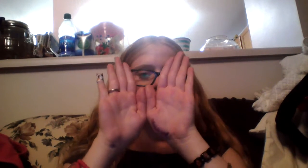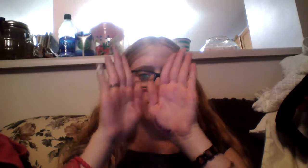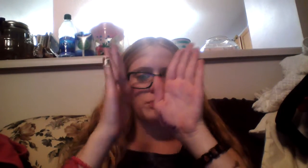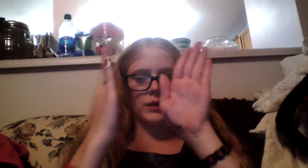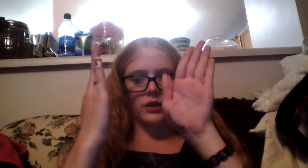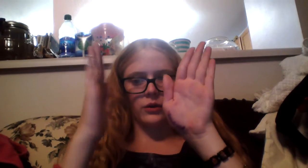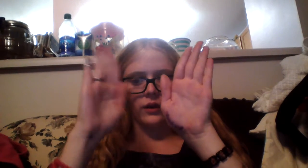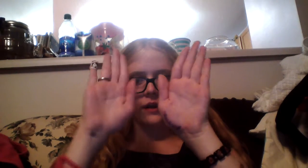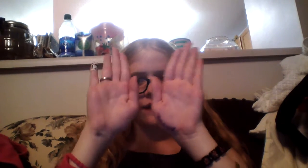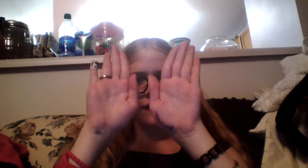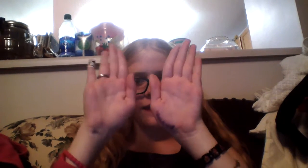open the door.